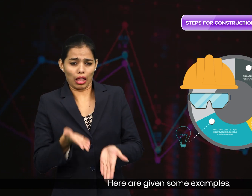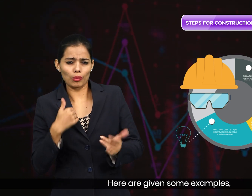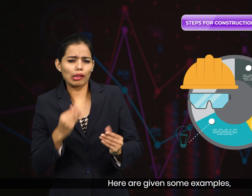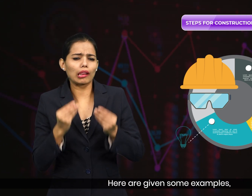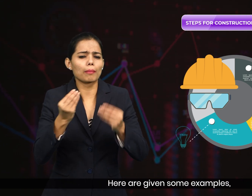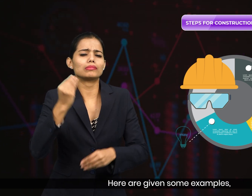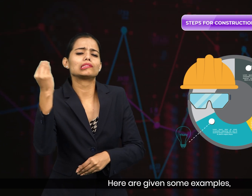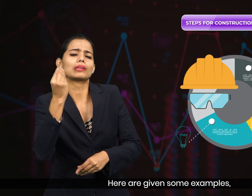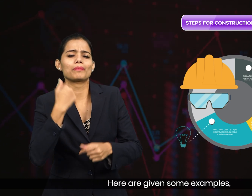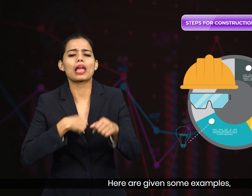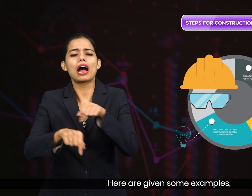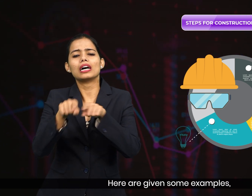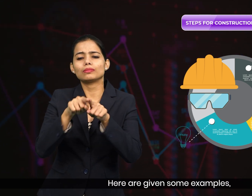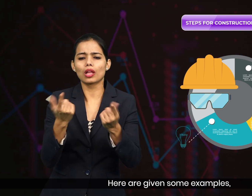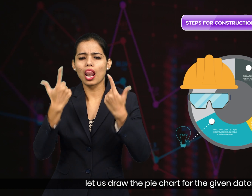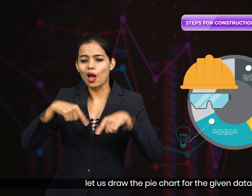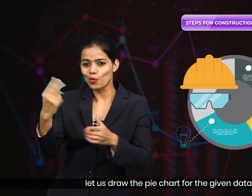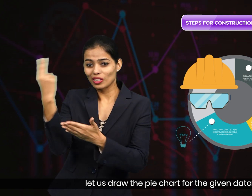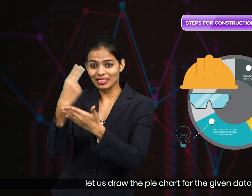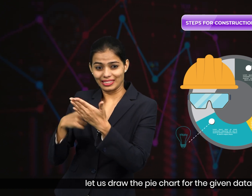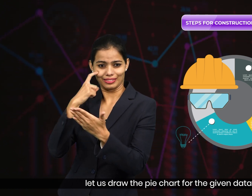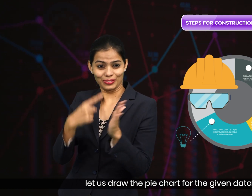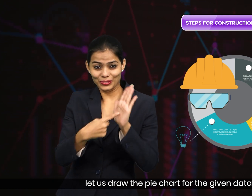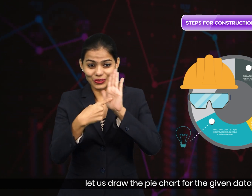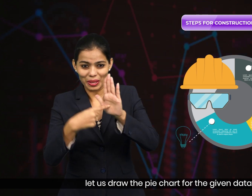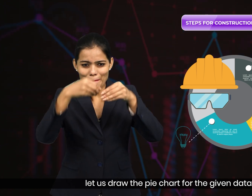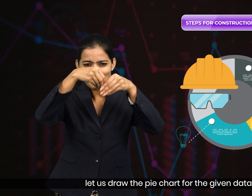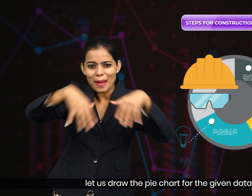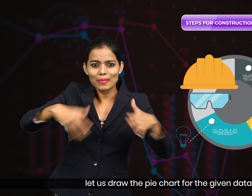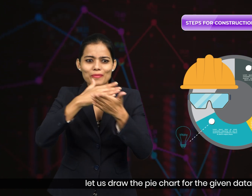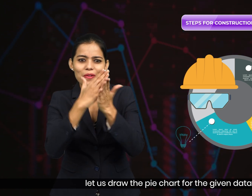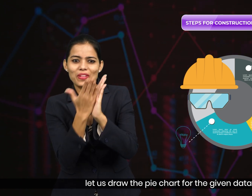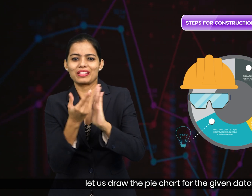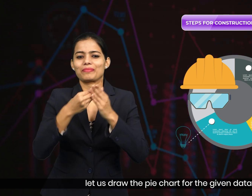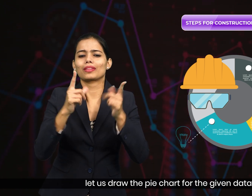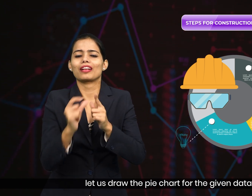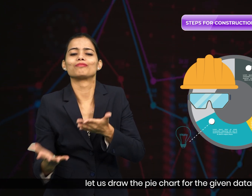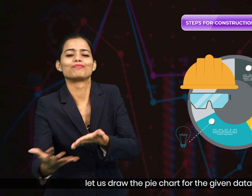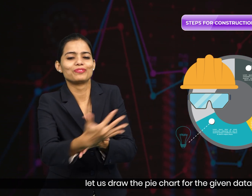Here are given some examples. Let's draw the pie chart for the given data.